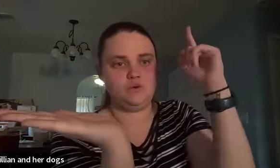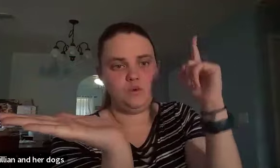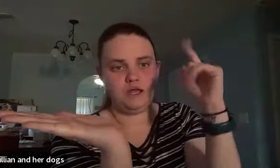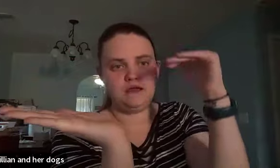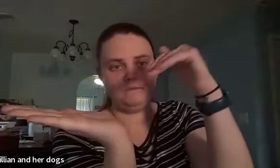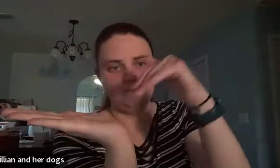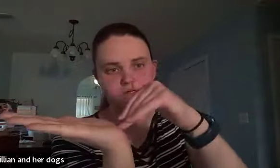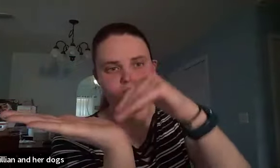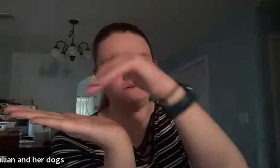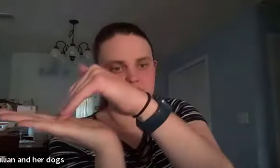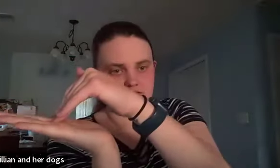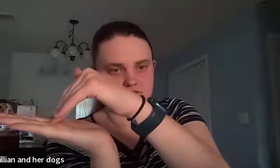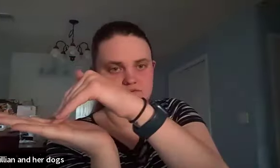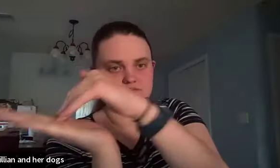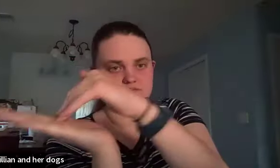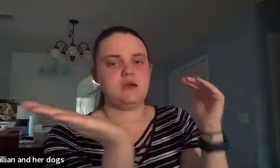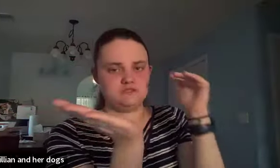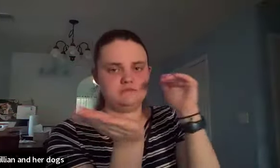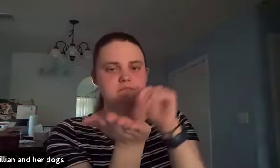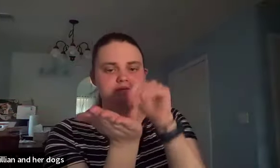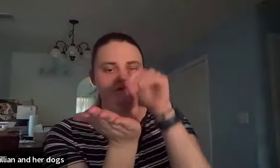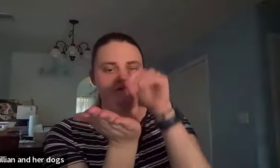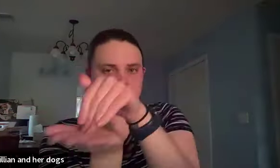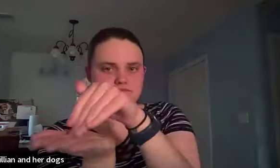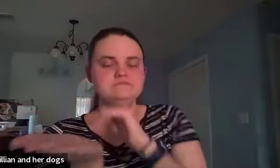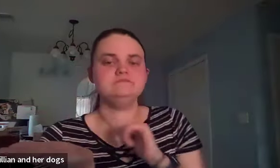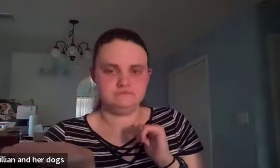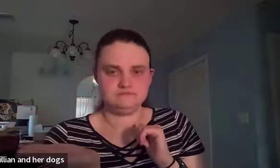So 1 million, 2 taps, million,